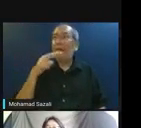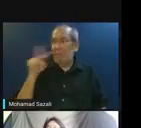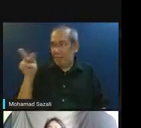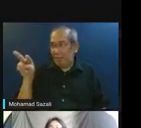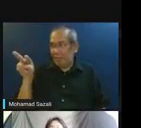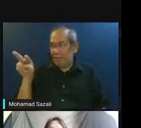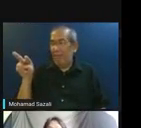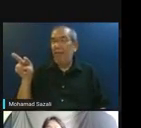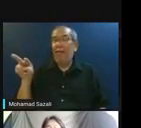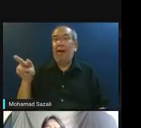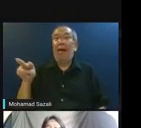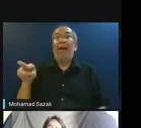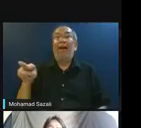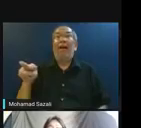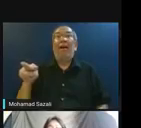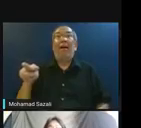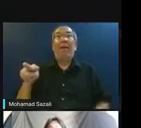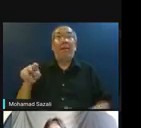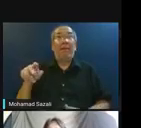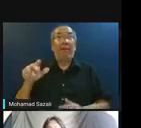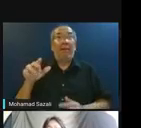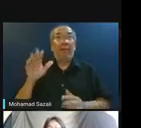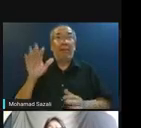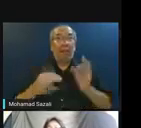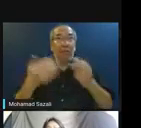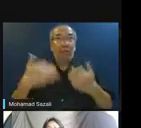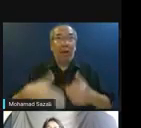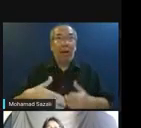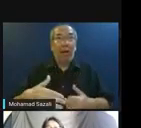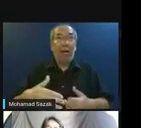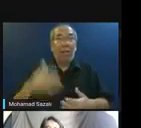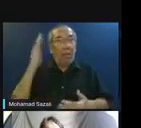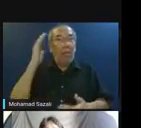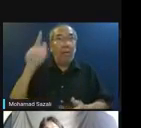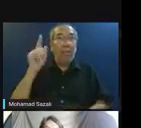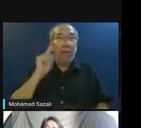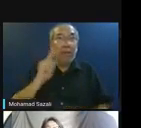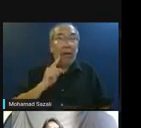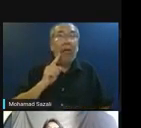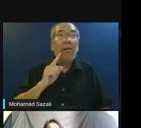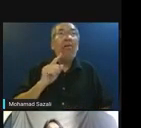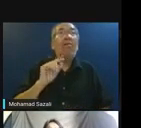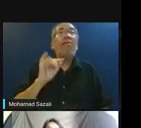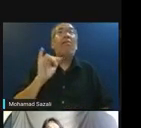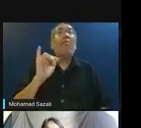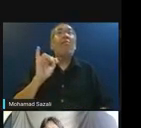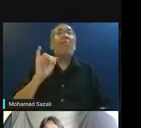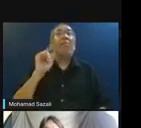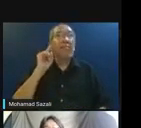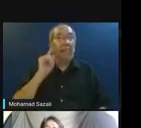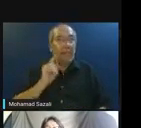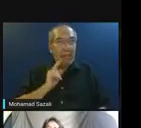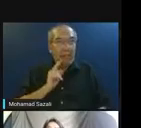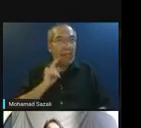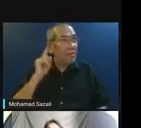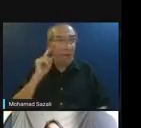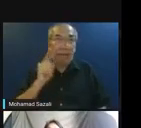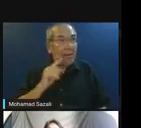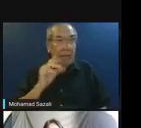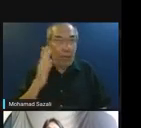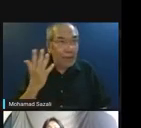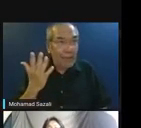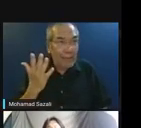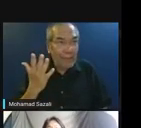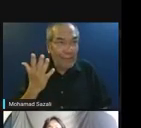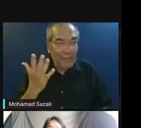So tap them on the shoulder if you need to communicate with them. They will probably will look at you and identify themselves.